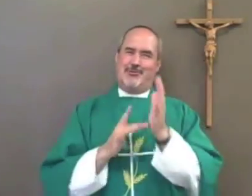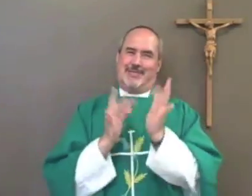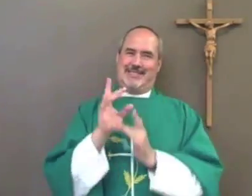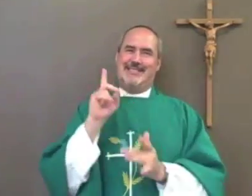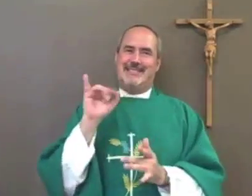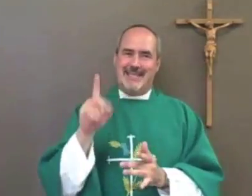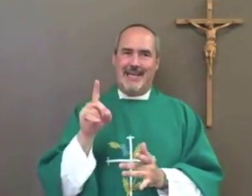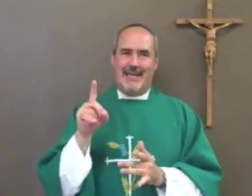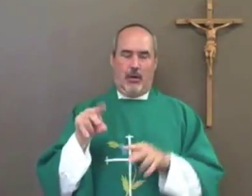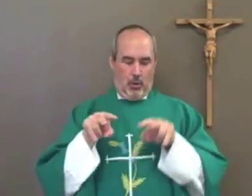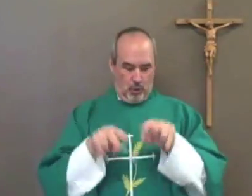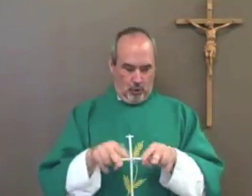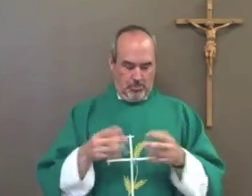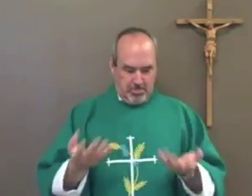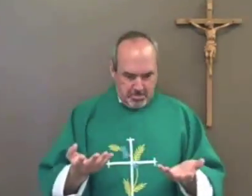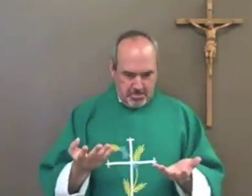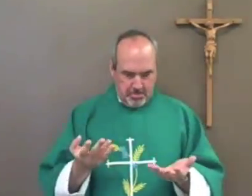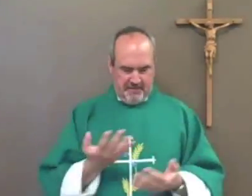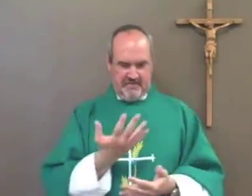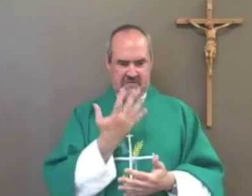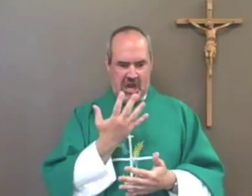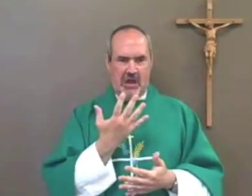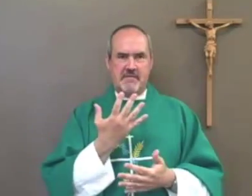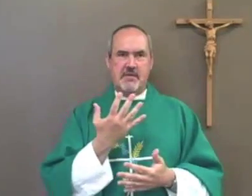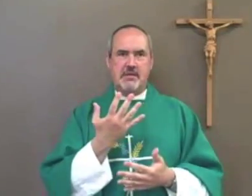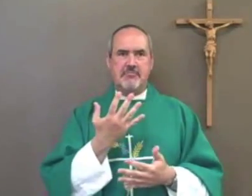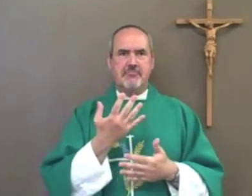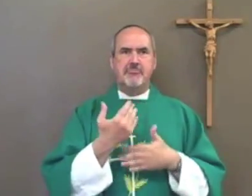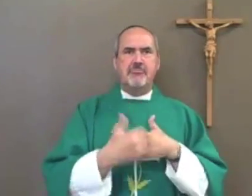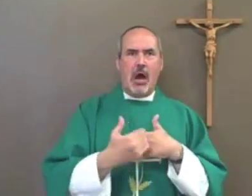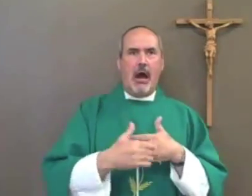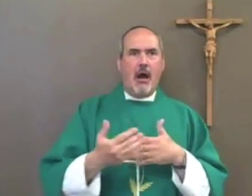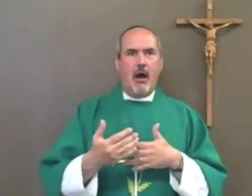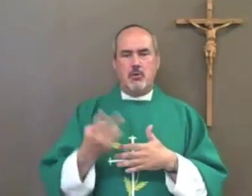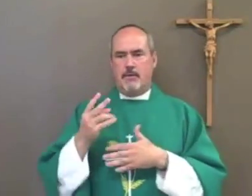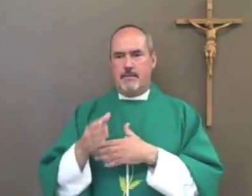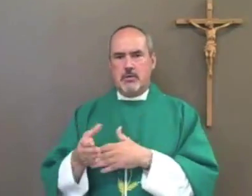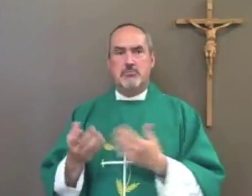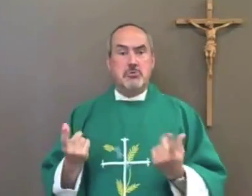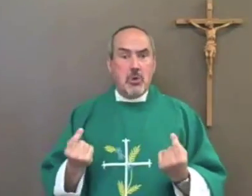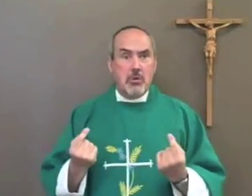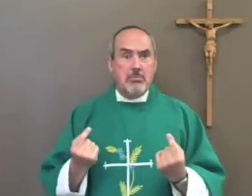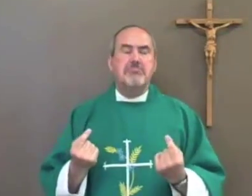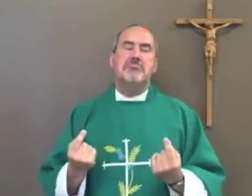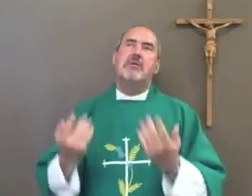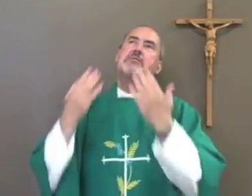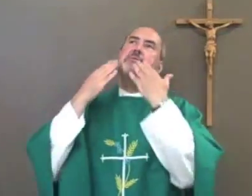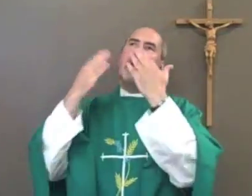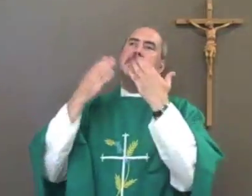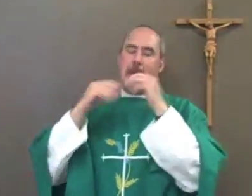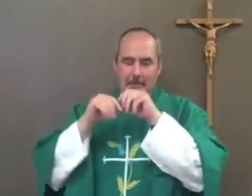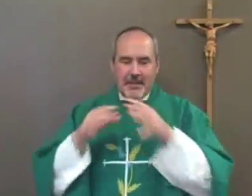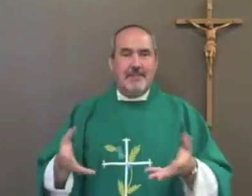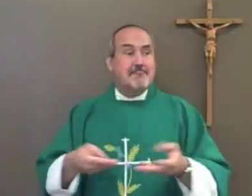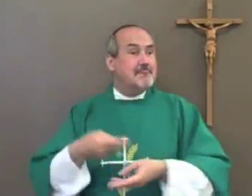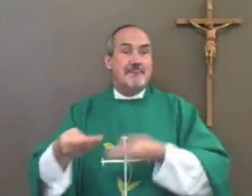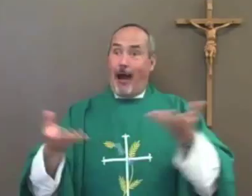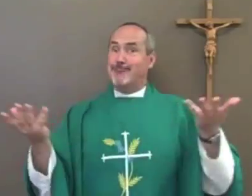wonderful with it, just like Jesus did when He looked down at the 5 loaves of bread and just 2 fish, and He thanked and